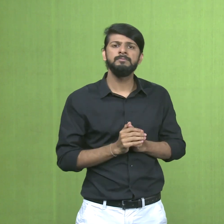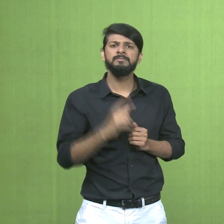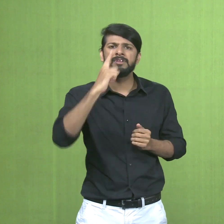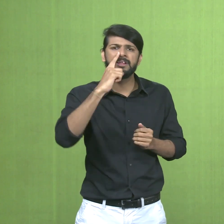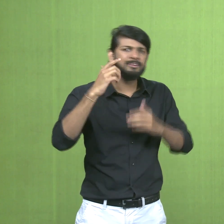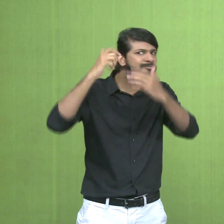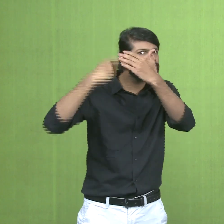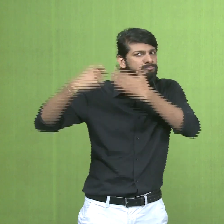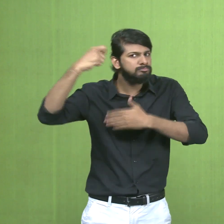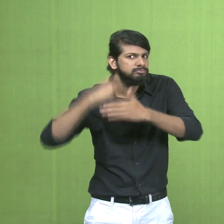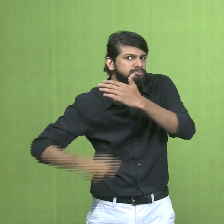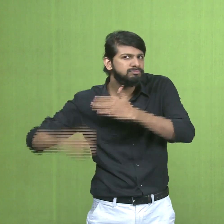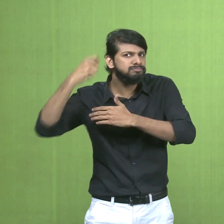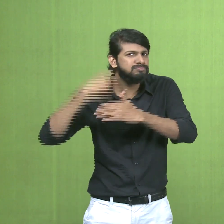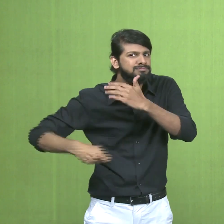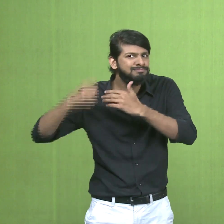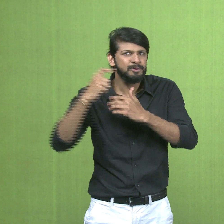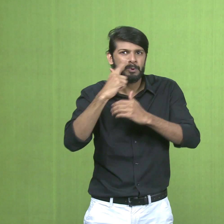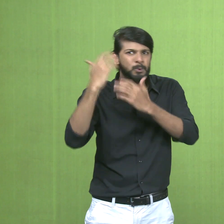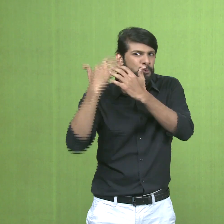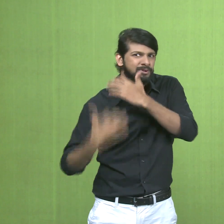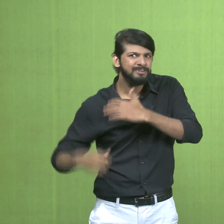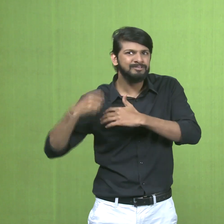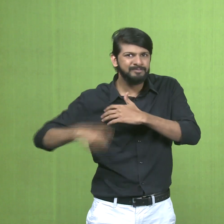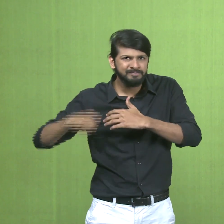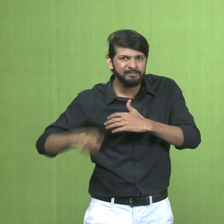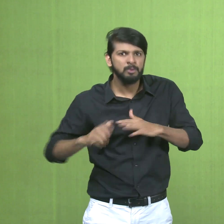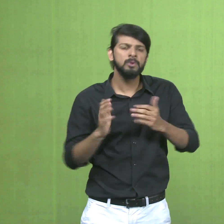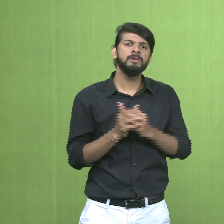or the woman combing her hair